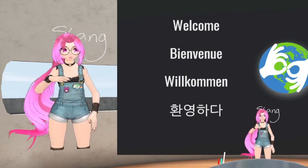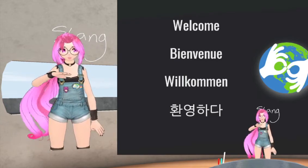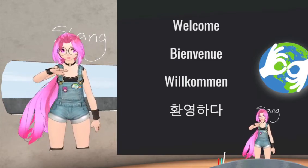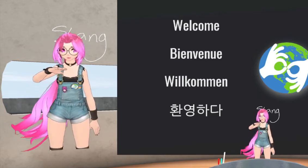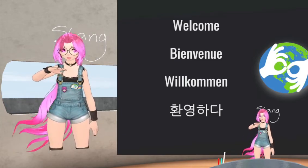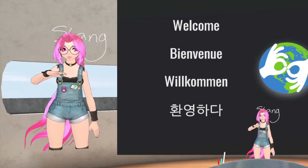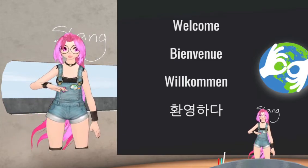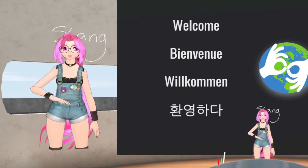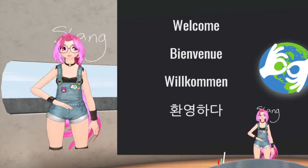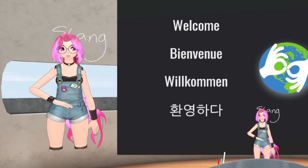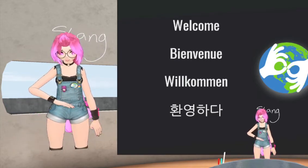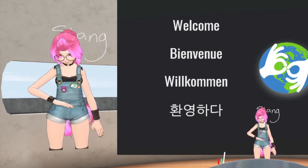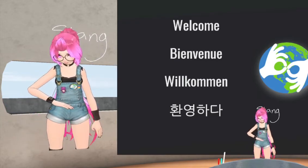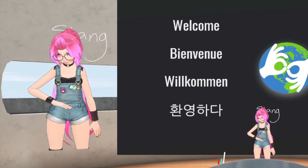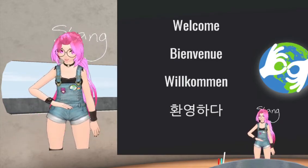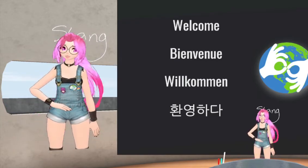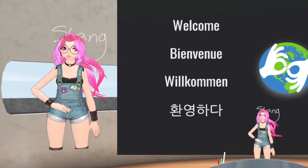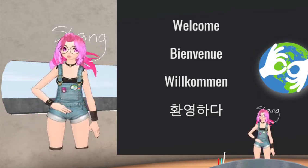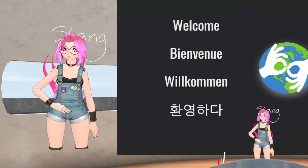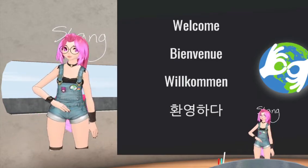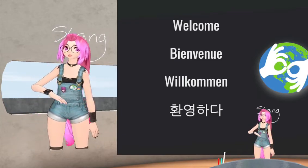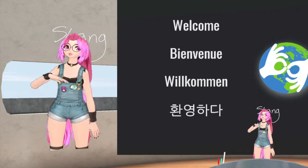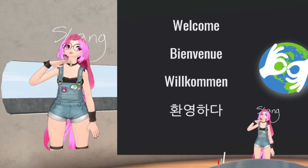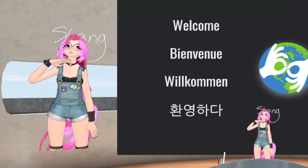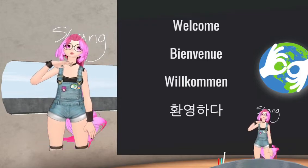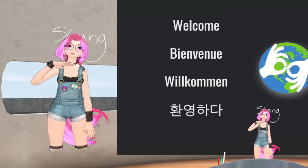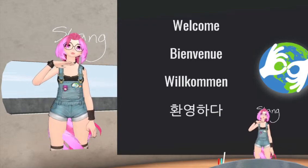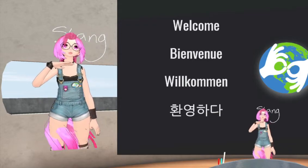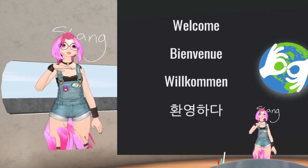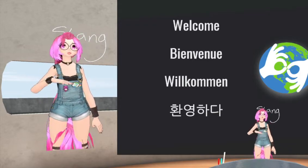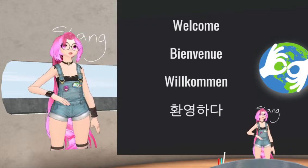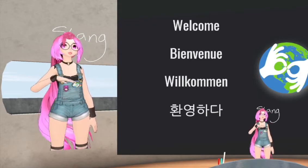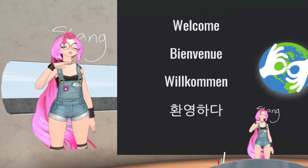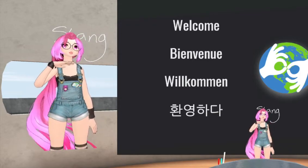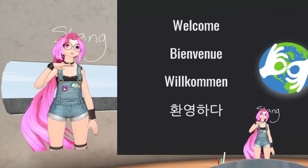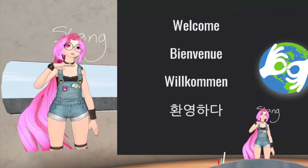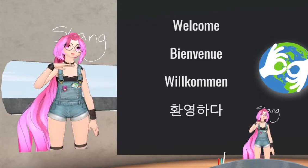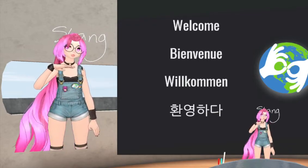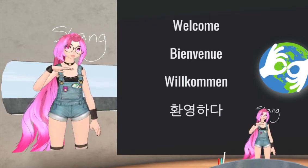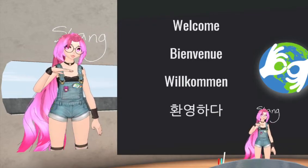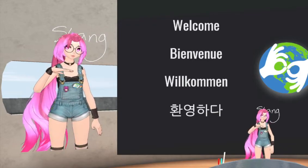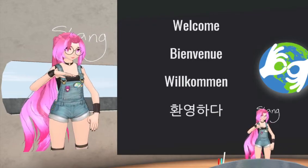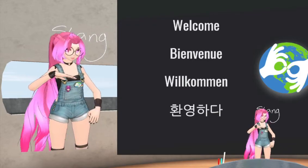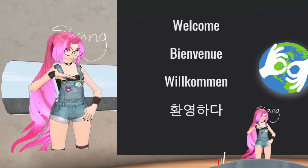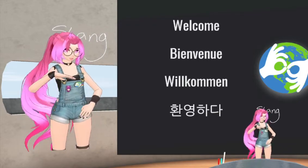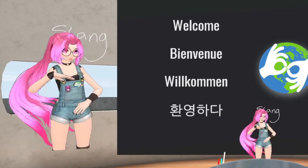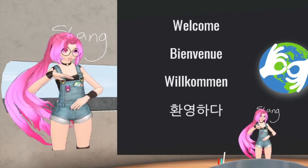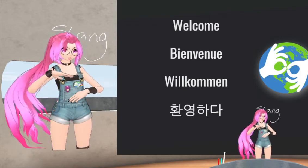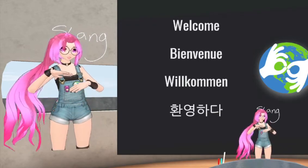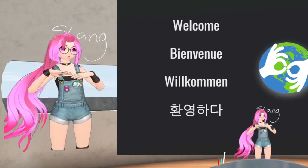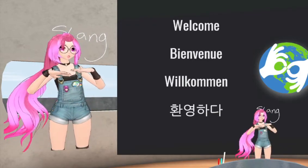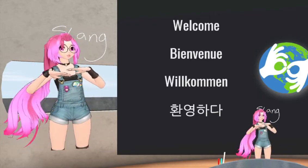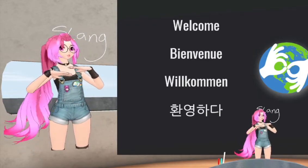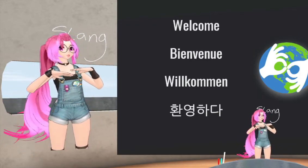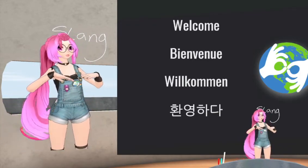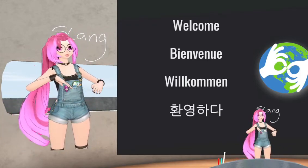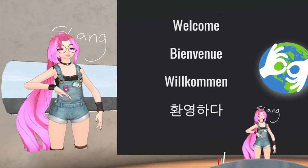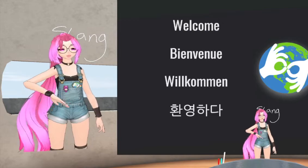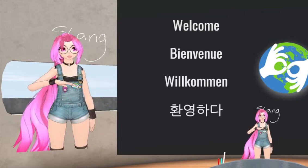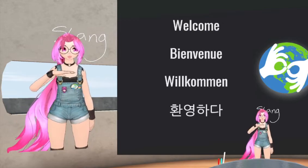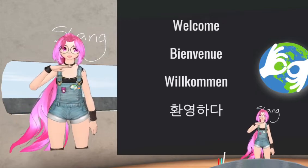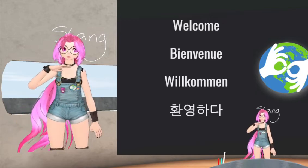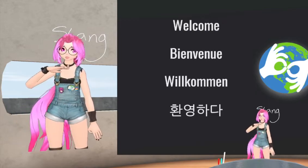and then another guy comes in and then it's like, you've totally broken this conversation. Very similar to train gone, but it's like you've interrupted.